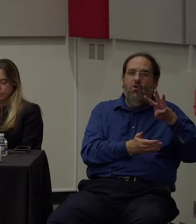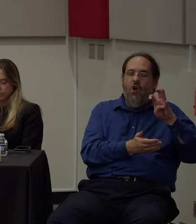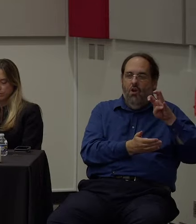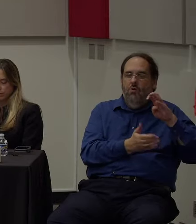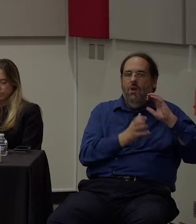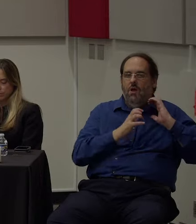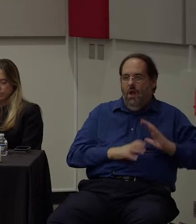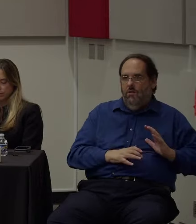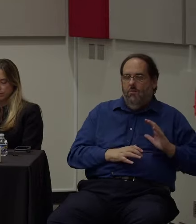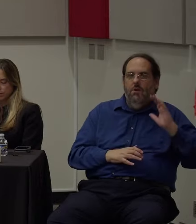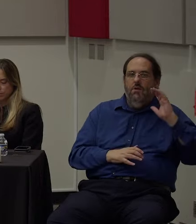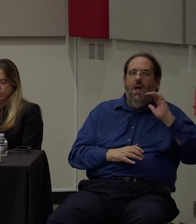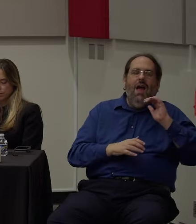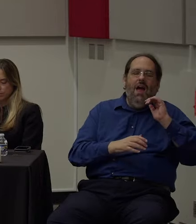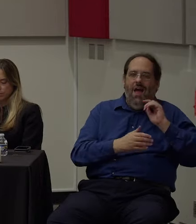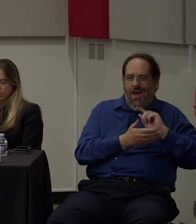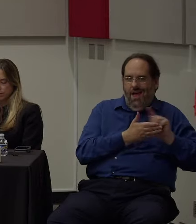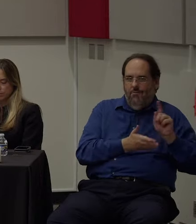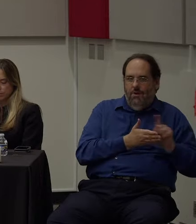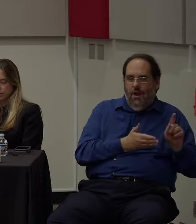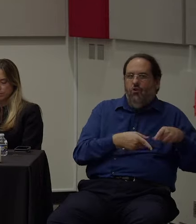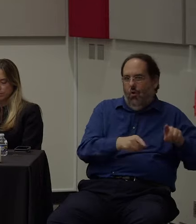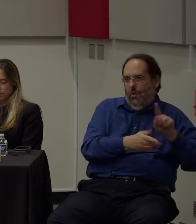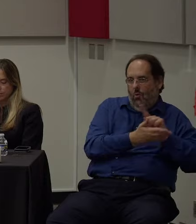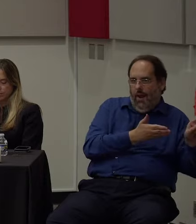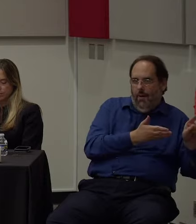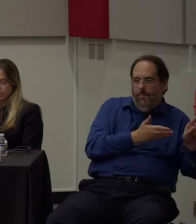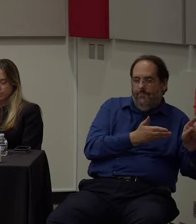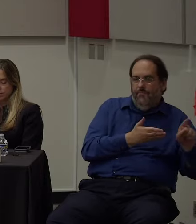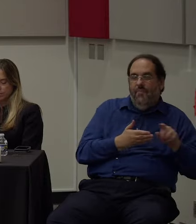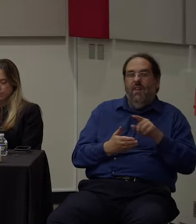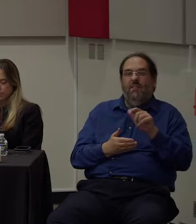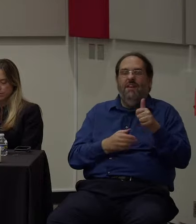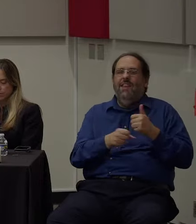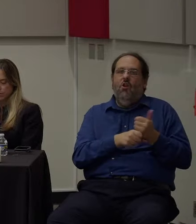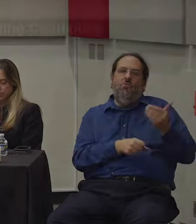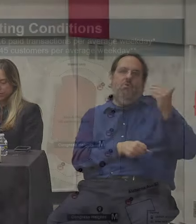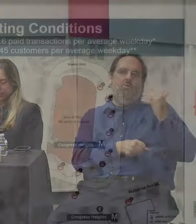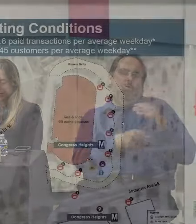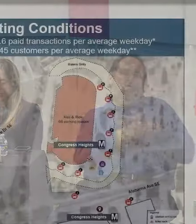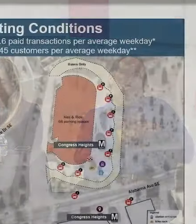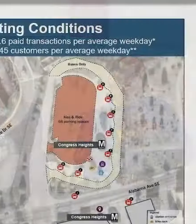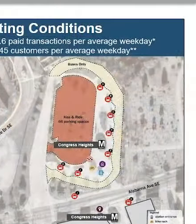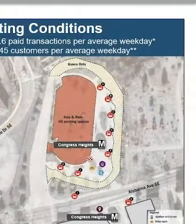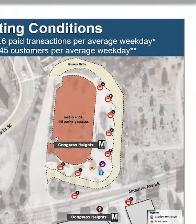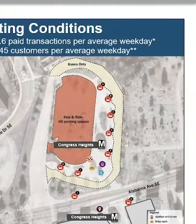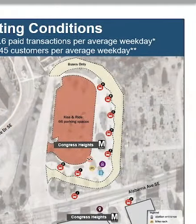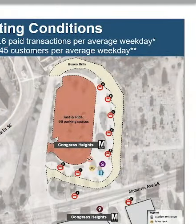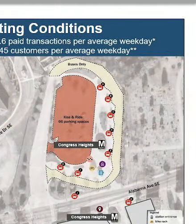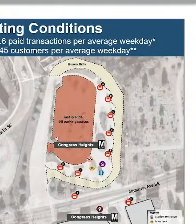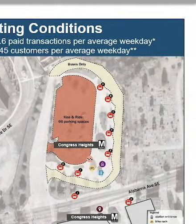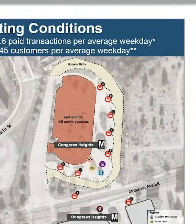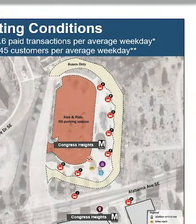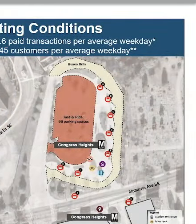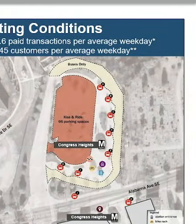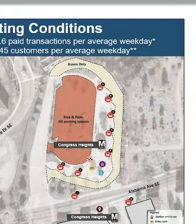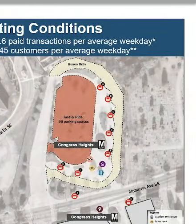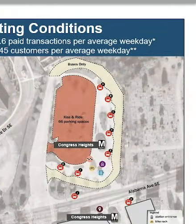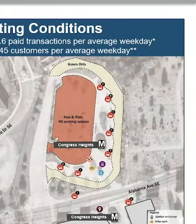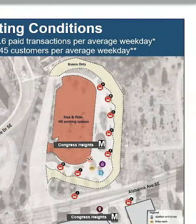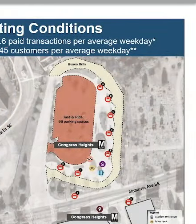2,400 customers each weekday in the decade prior to the COVID-19 pandemic. As